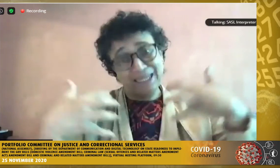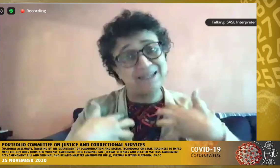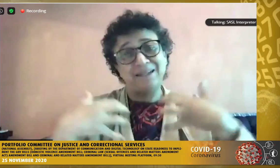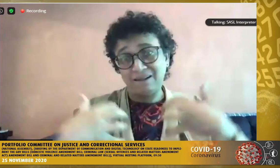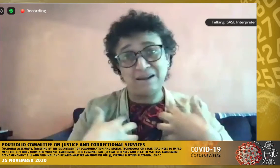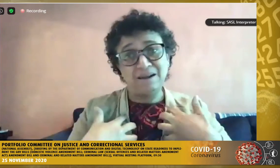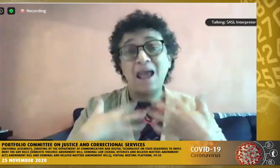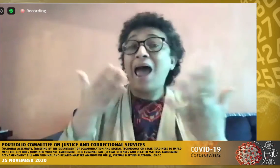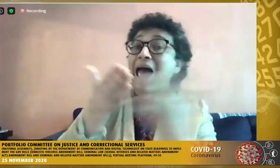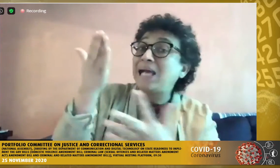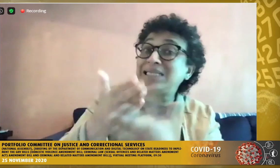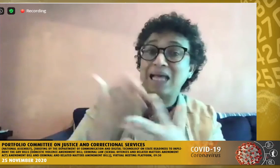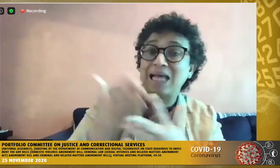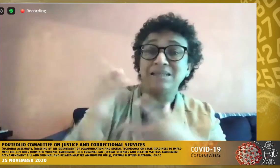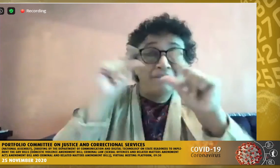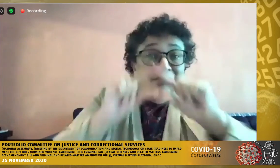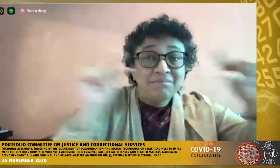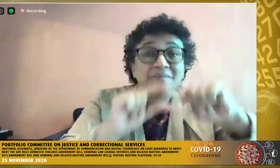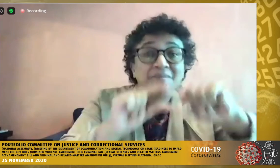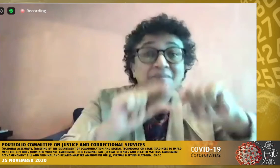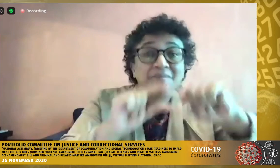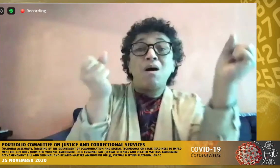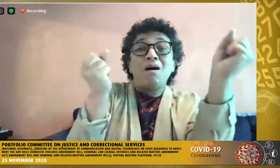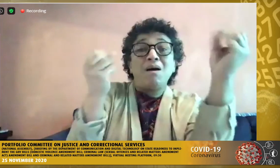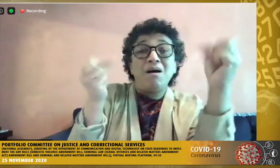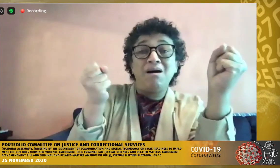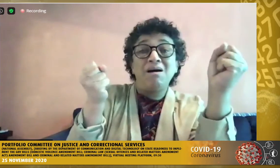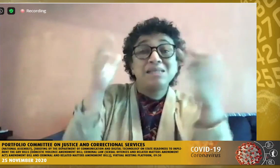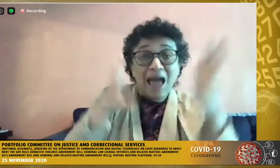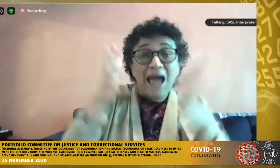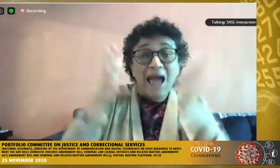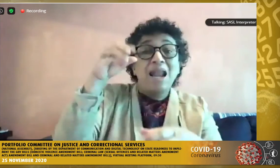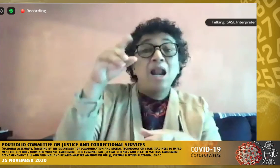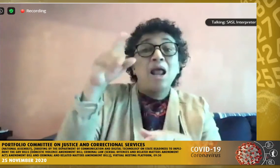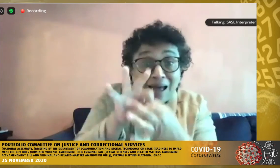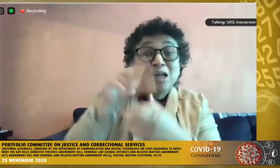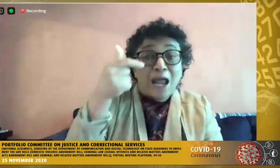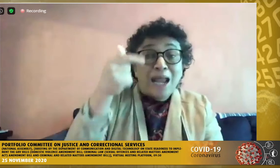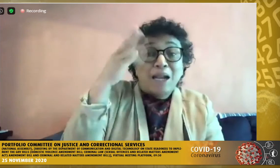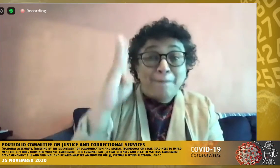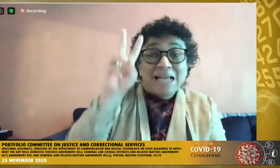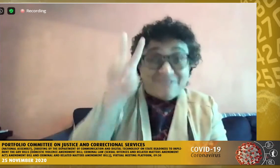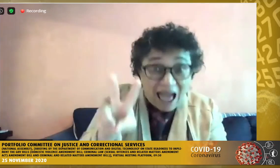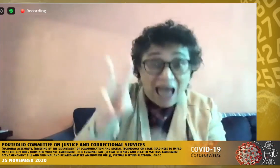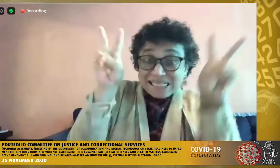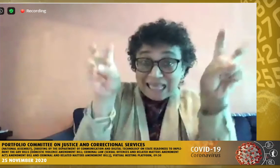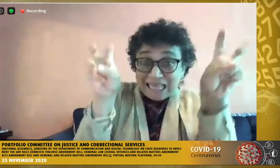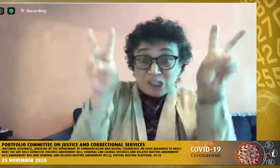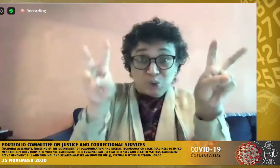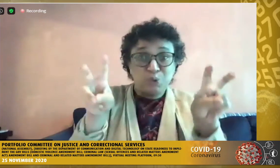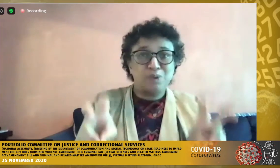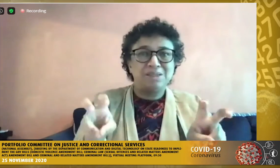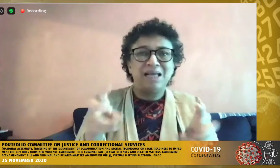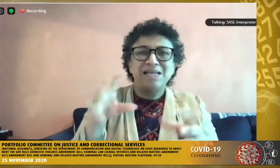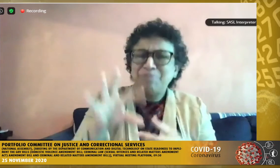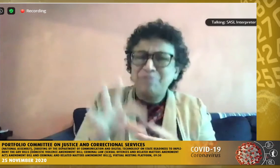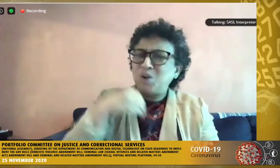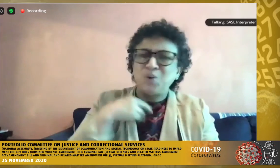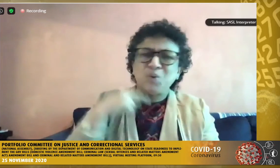interpreter, so the deaf people couldn't access that video. So the concern of subtitles or sign language